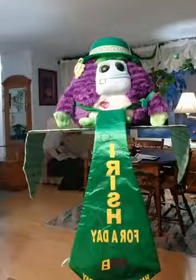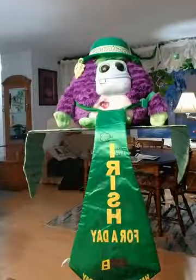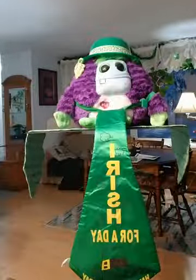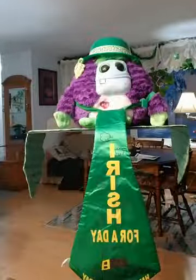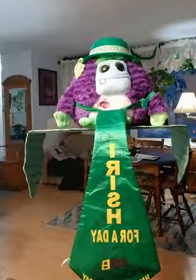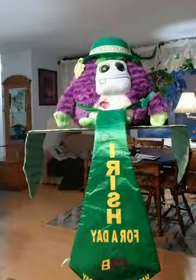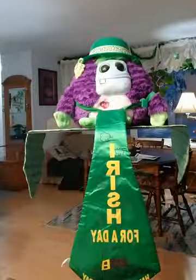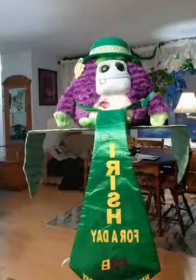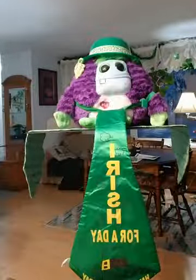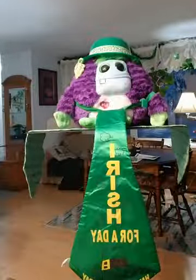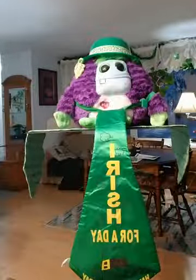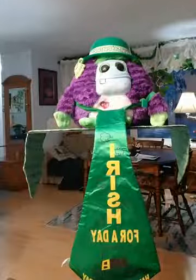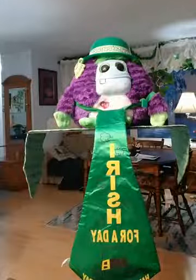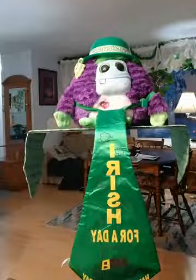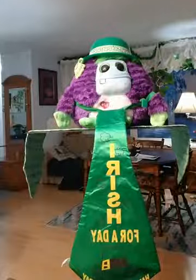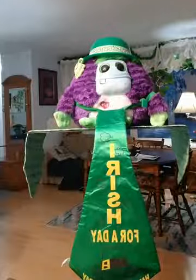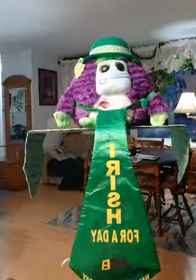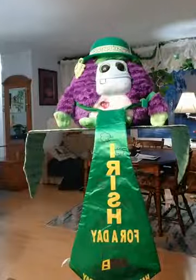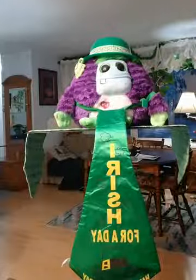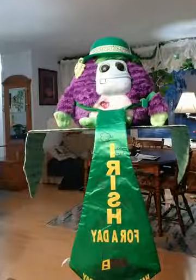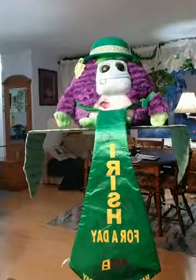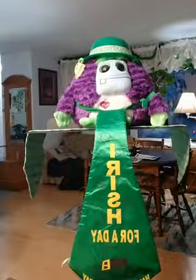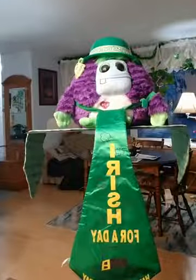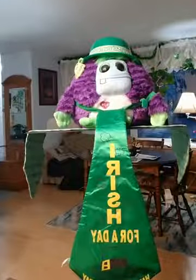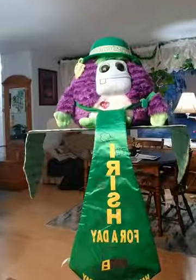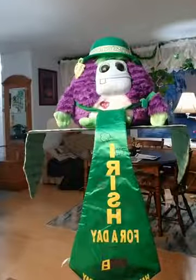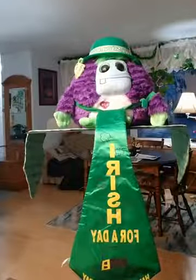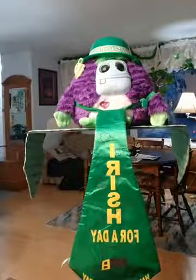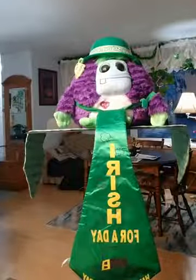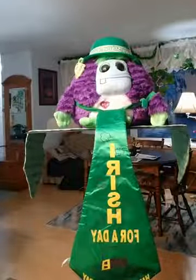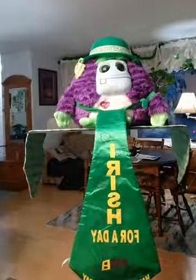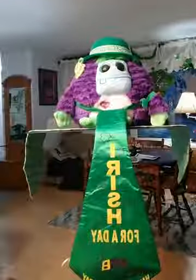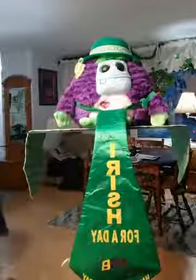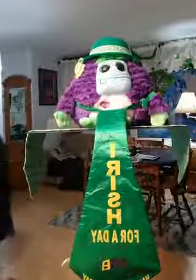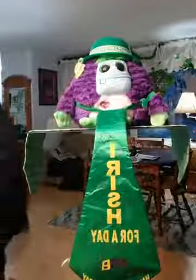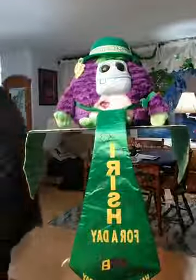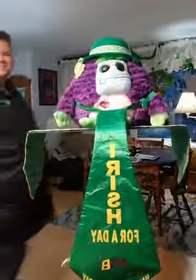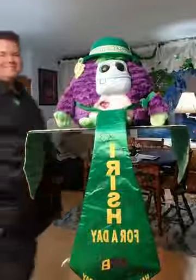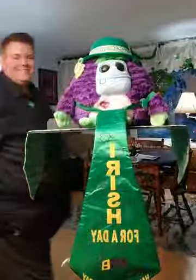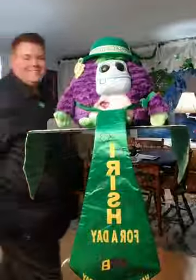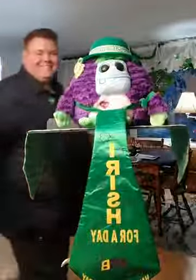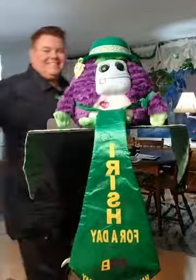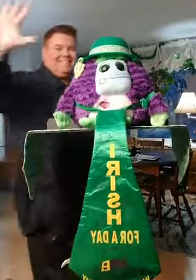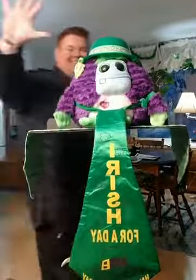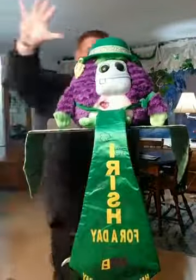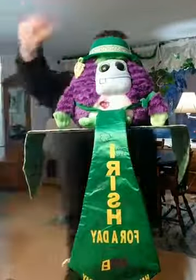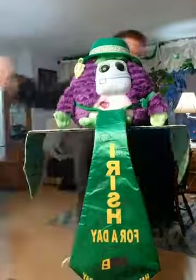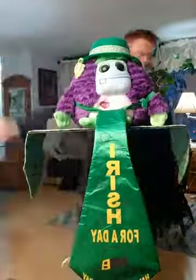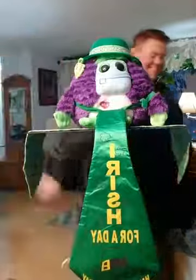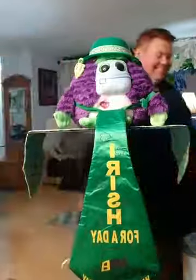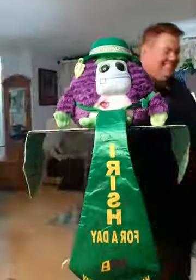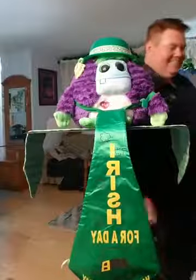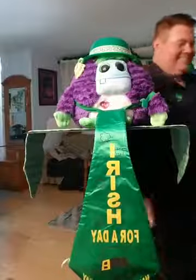For you will bend and tell me that you love